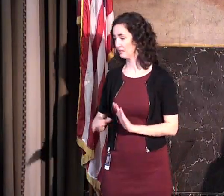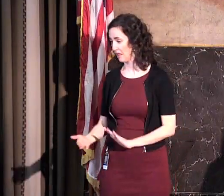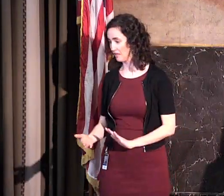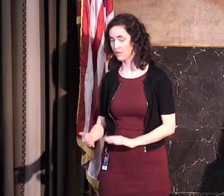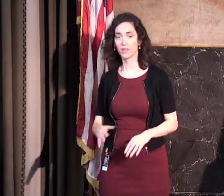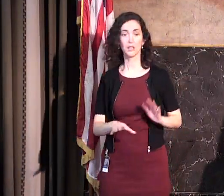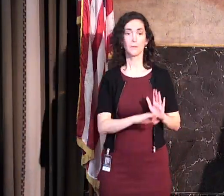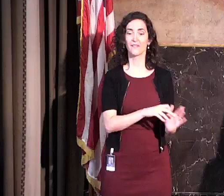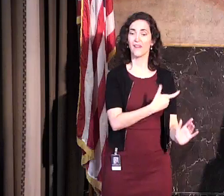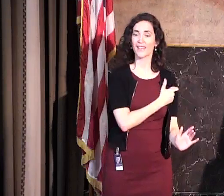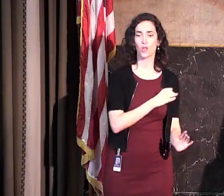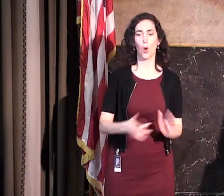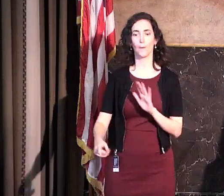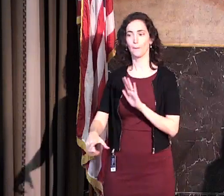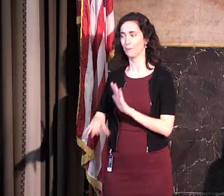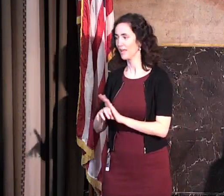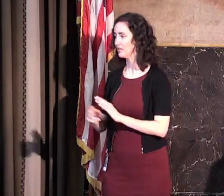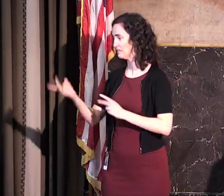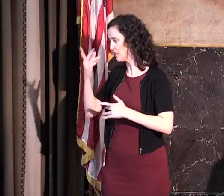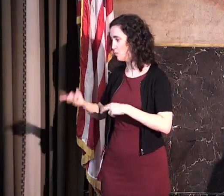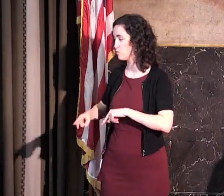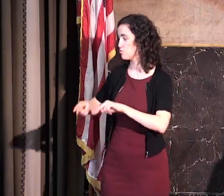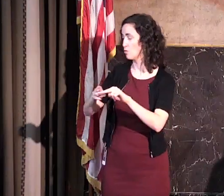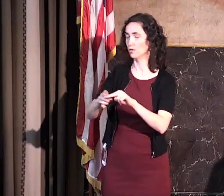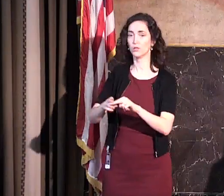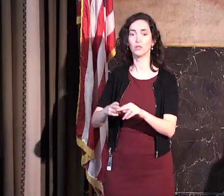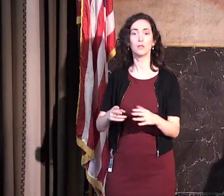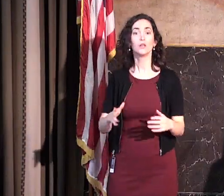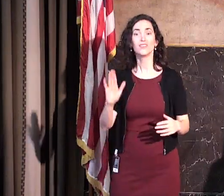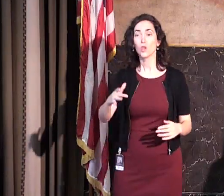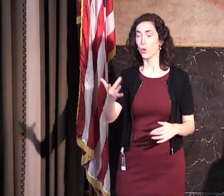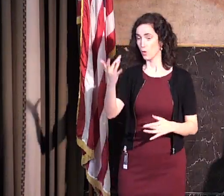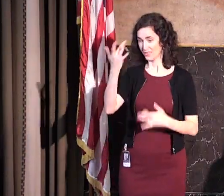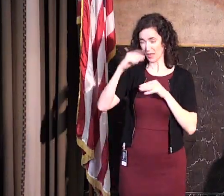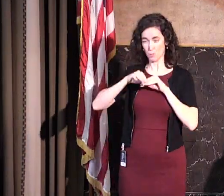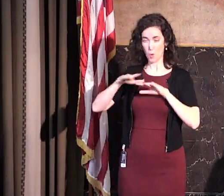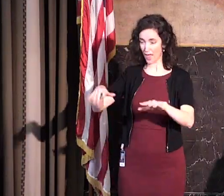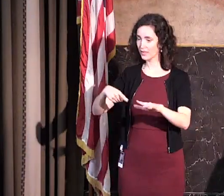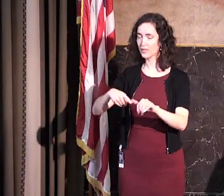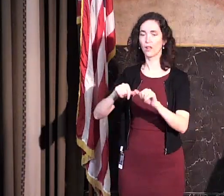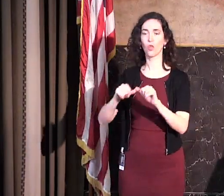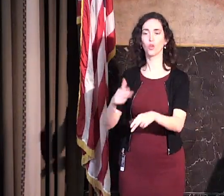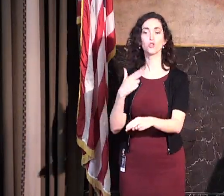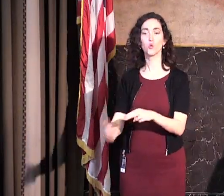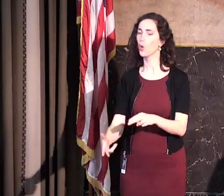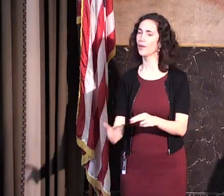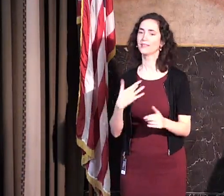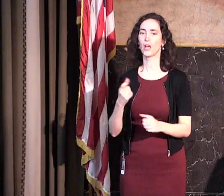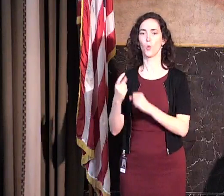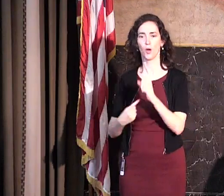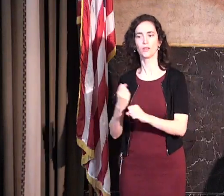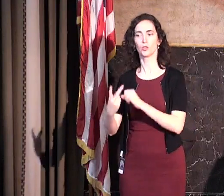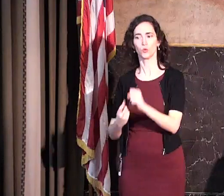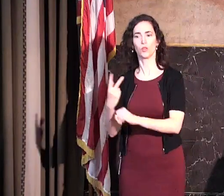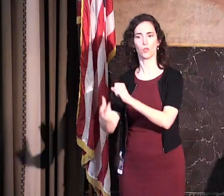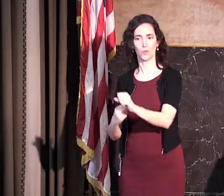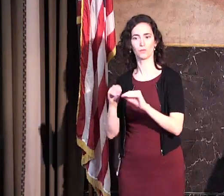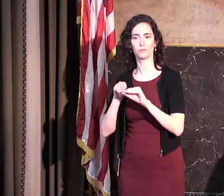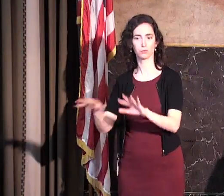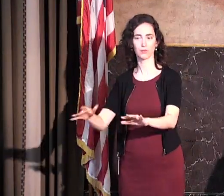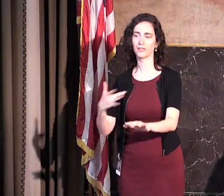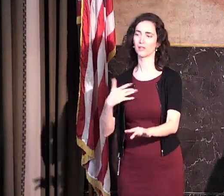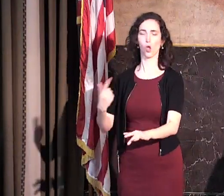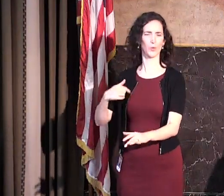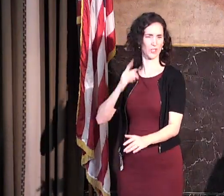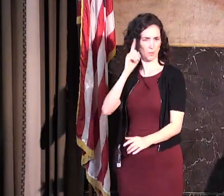Pandemics last for years. We know that. We're very educated people. Pandemics last for years. The only thing that will stop them is the vaccination. Which one do